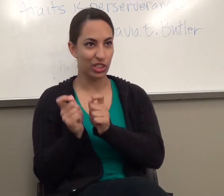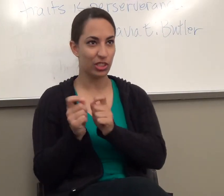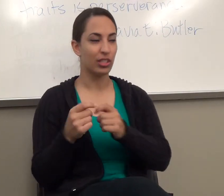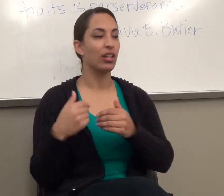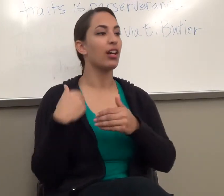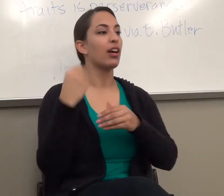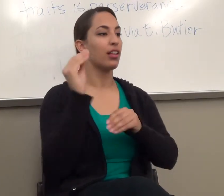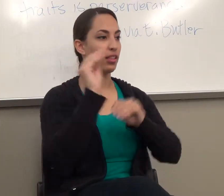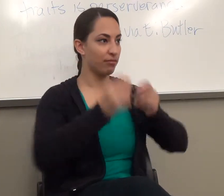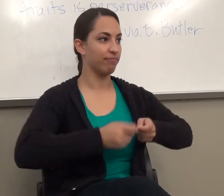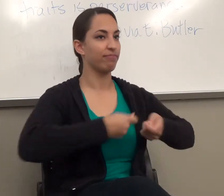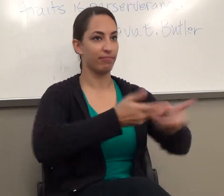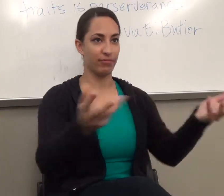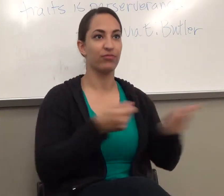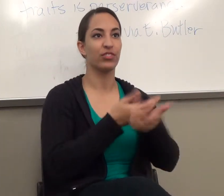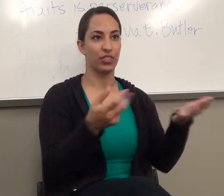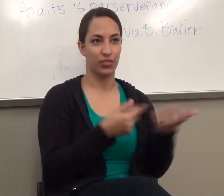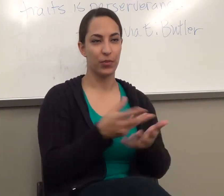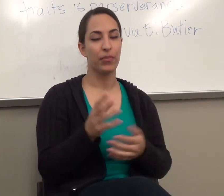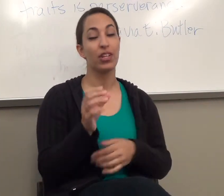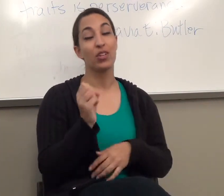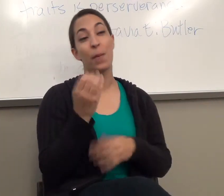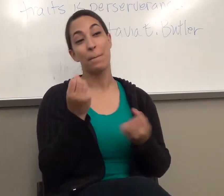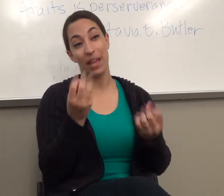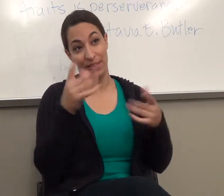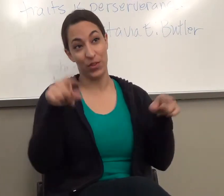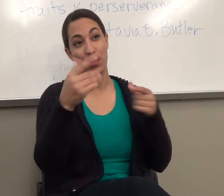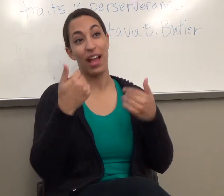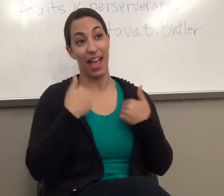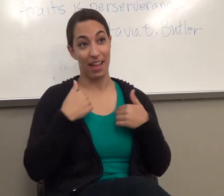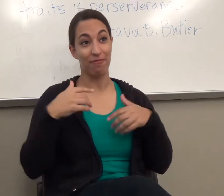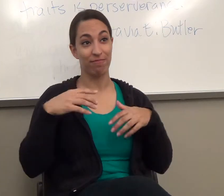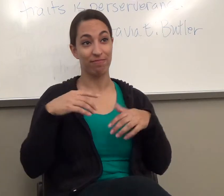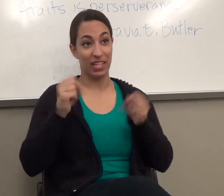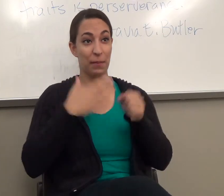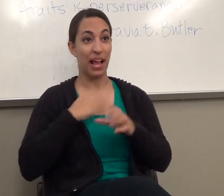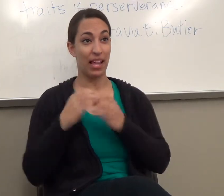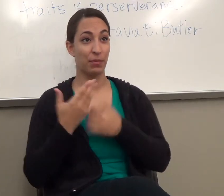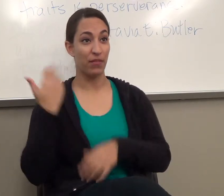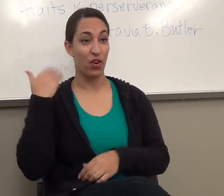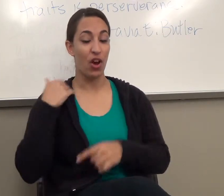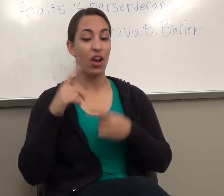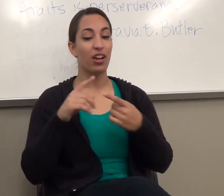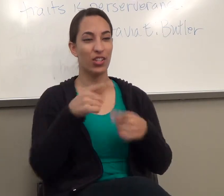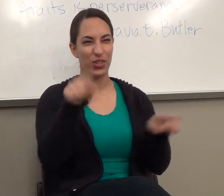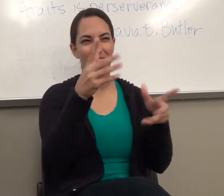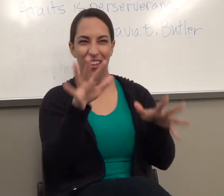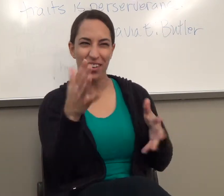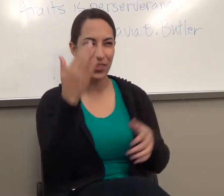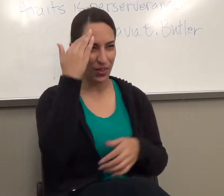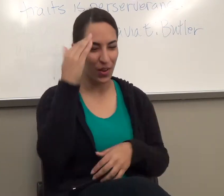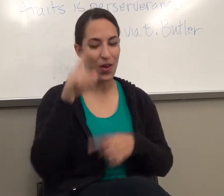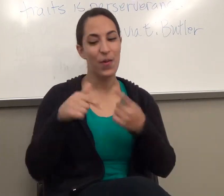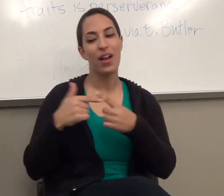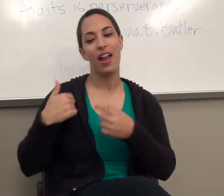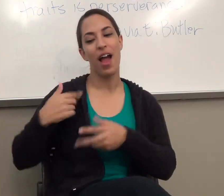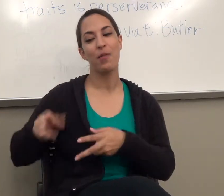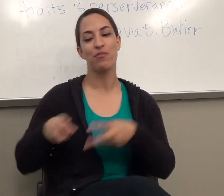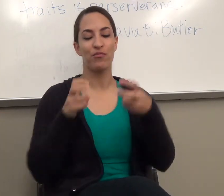of you know who have had me before, when I pull something up, and you guys have probably done it too, have you ever pulled something up to like a template to use